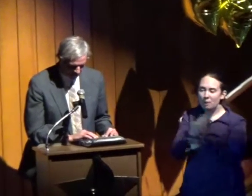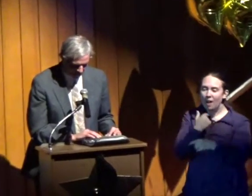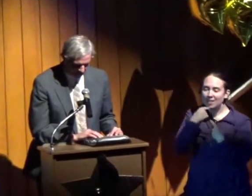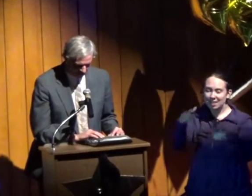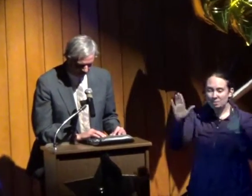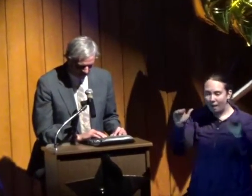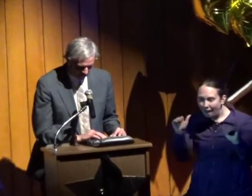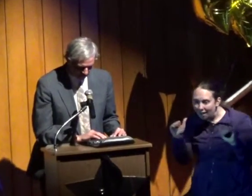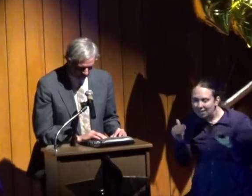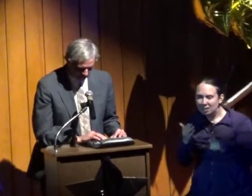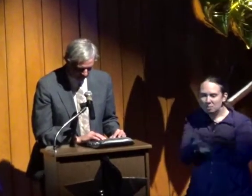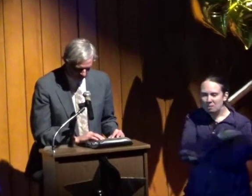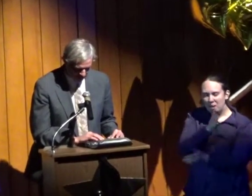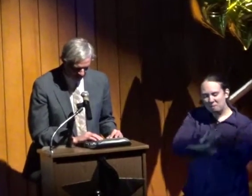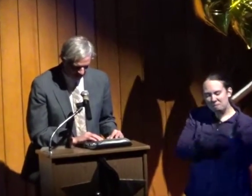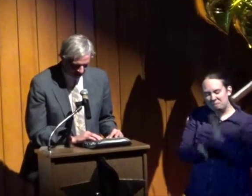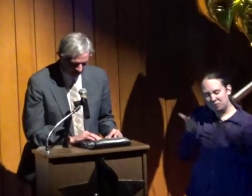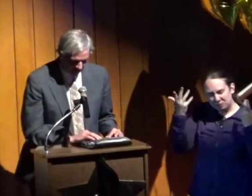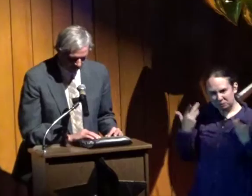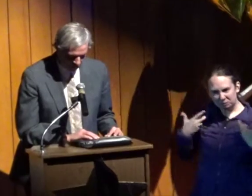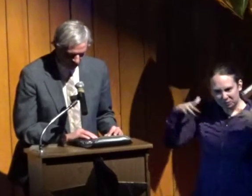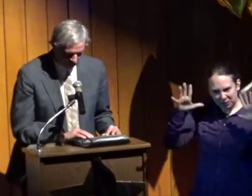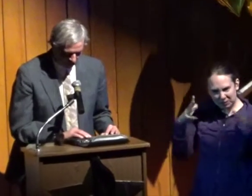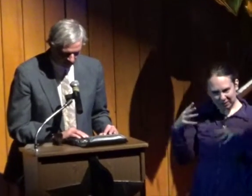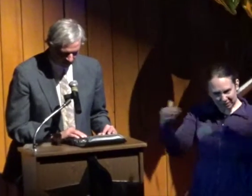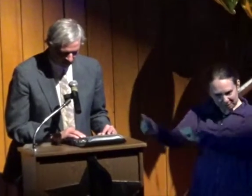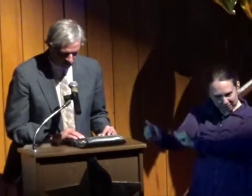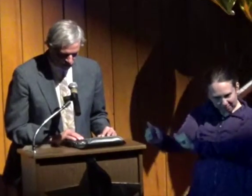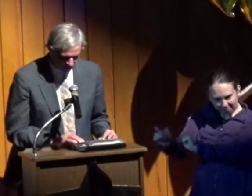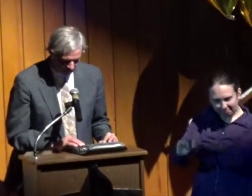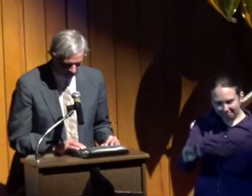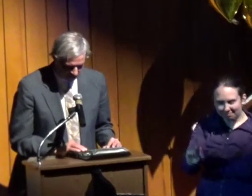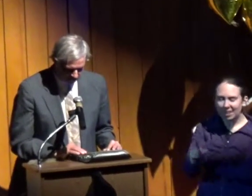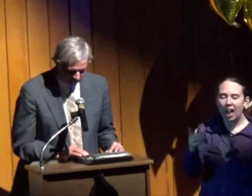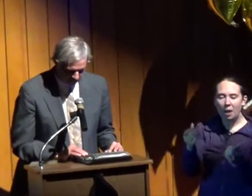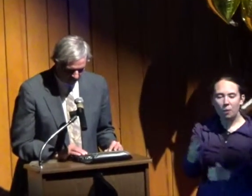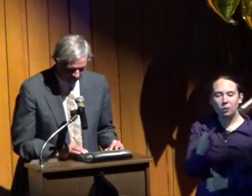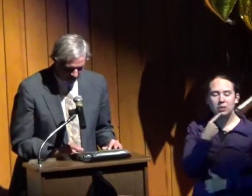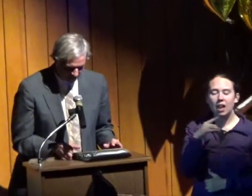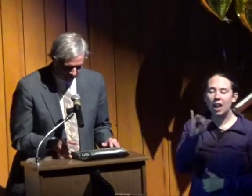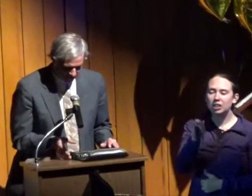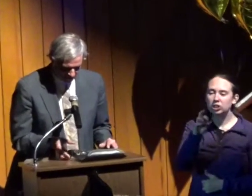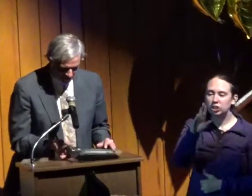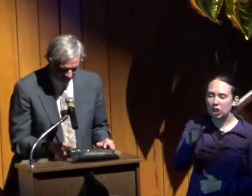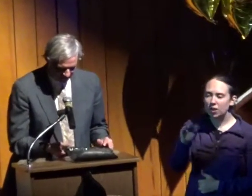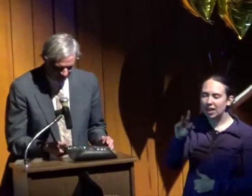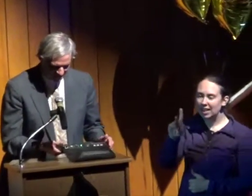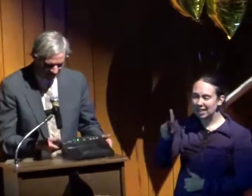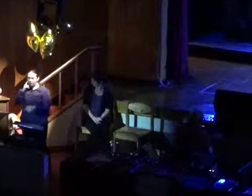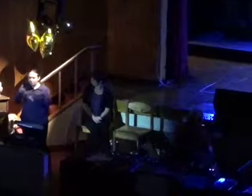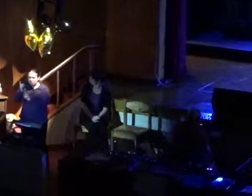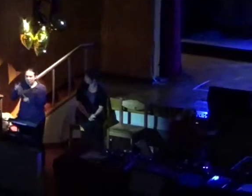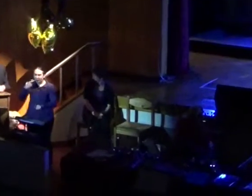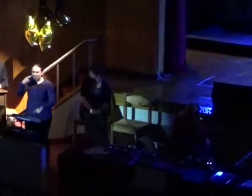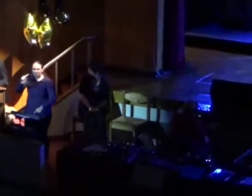goodbyes and we wrap it up and put a bow on it, I want to call Jerry Kitzhoffer back to the mic for a second.